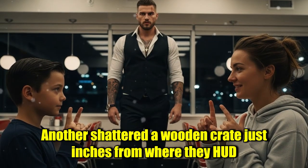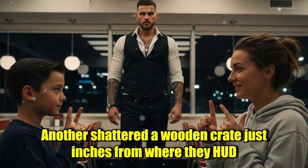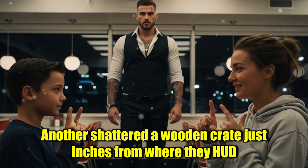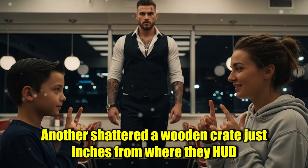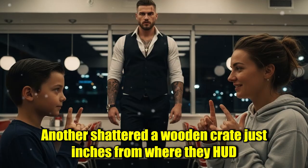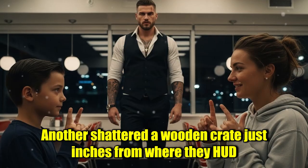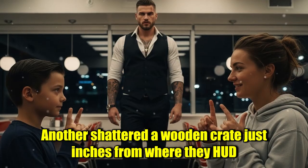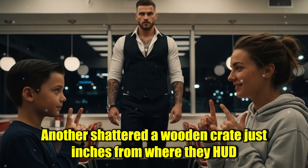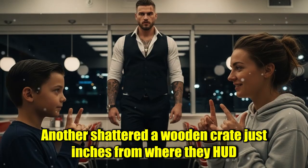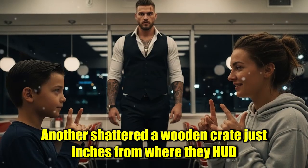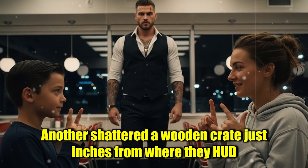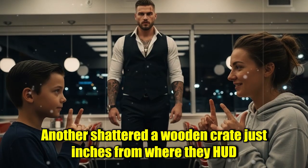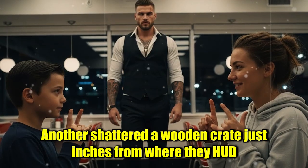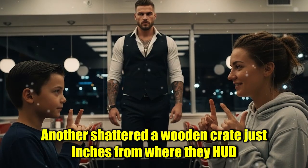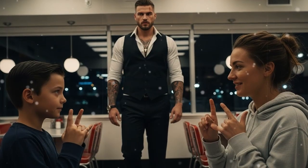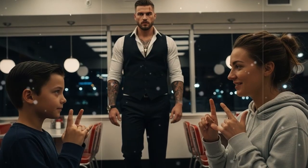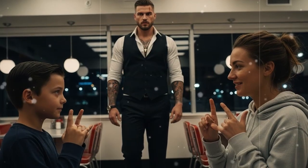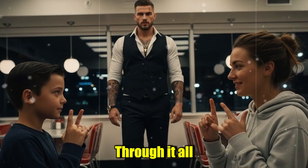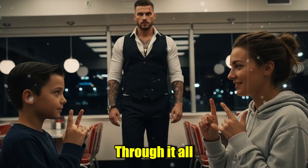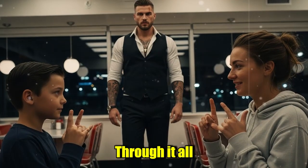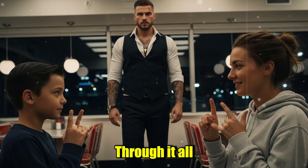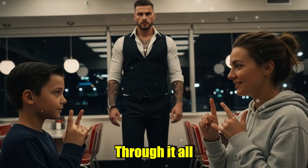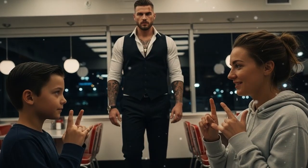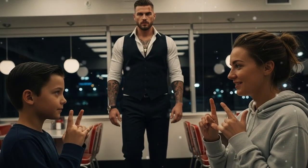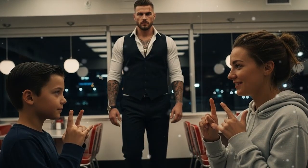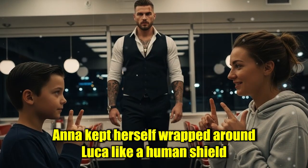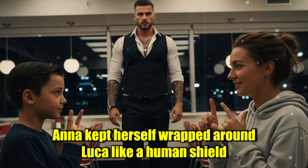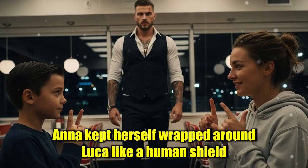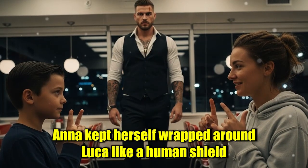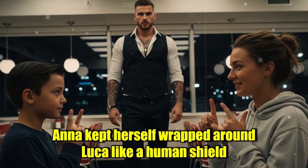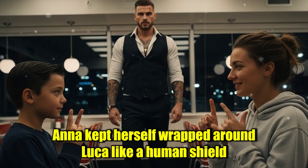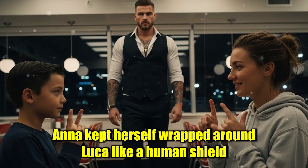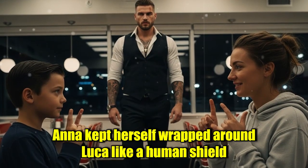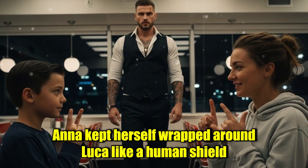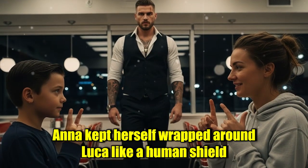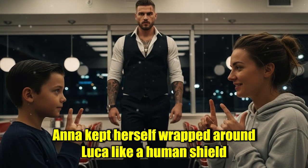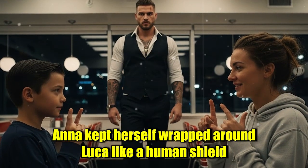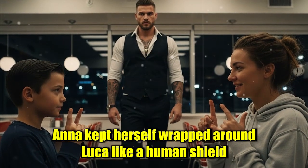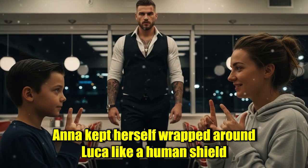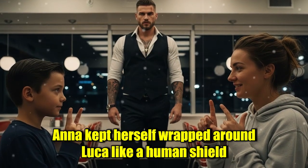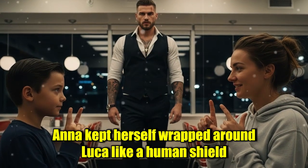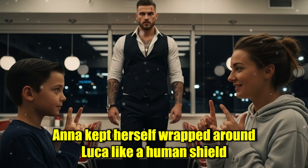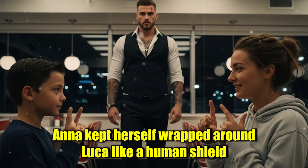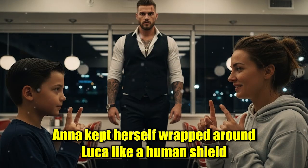wooden crate just inches from where they huddled. Through it all, Emma kept herself wrapped around Luca like a human